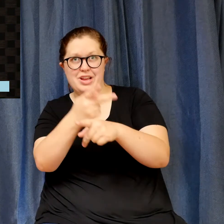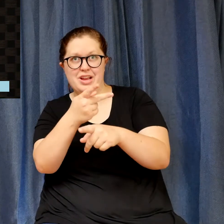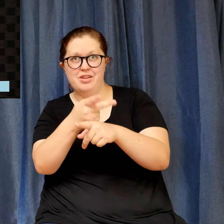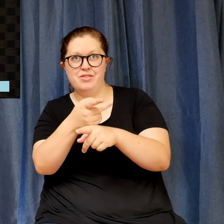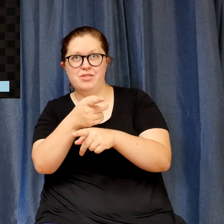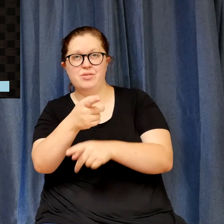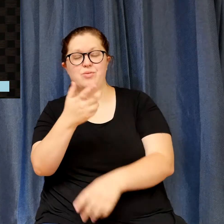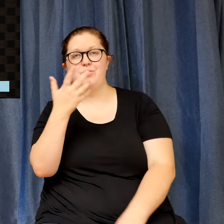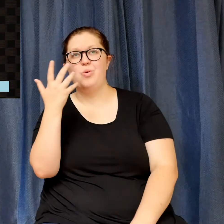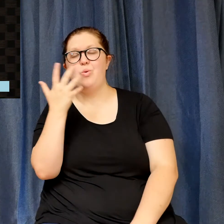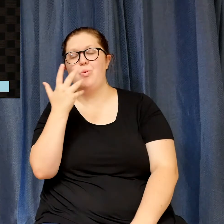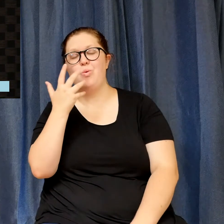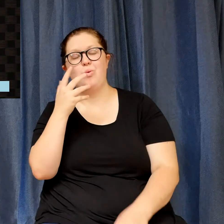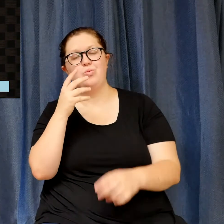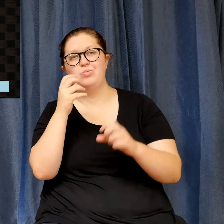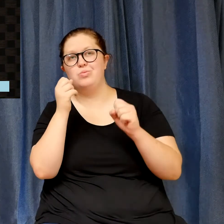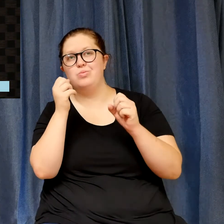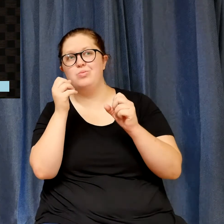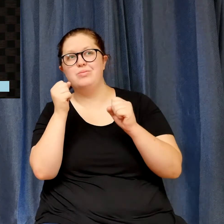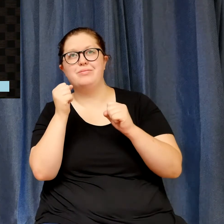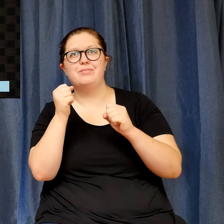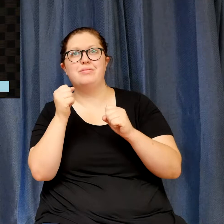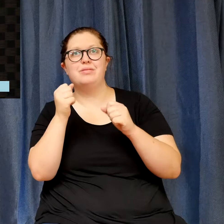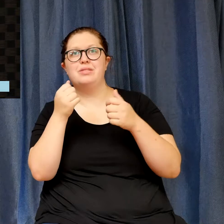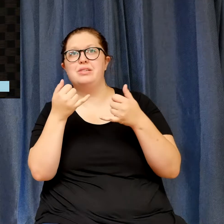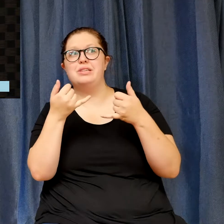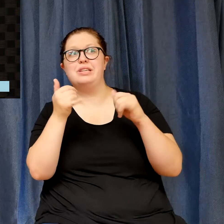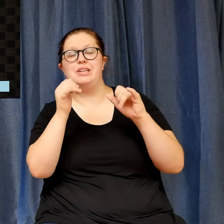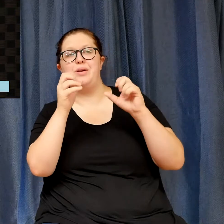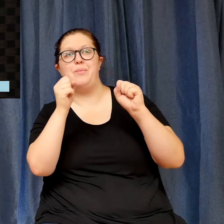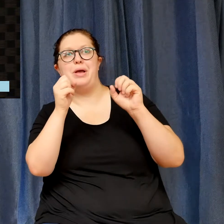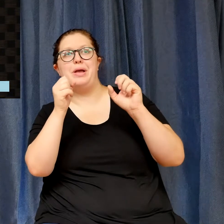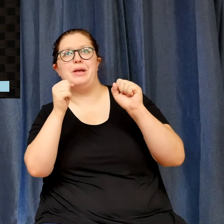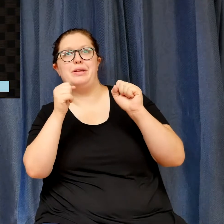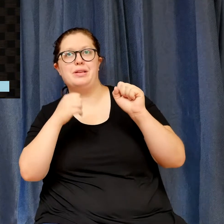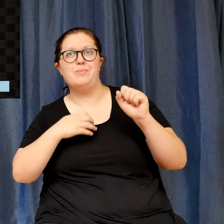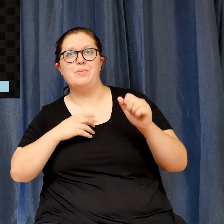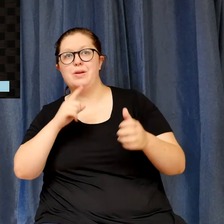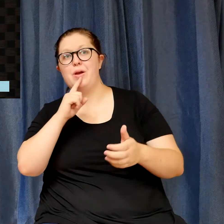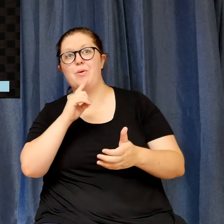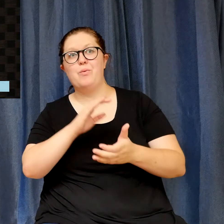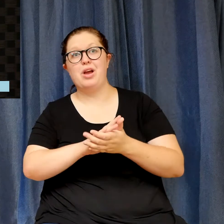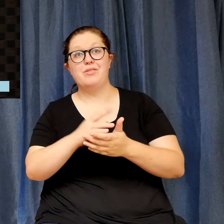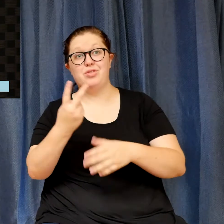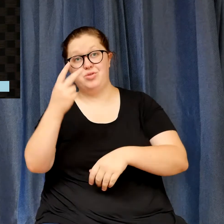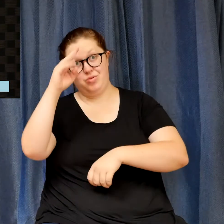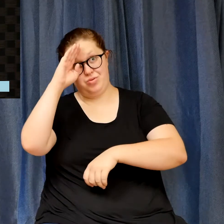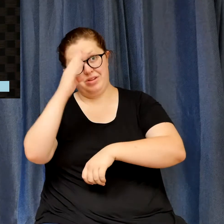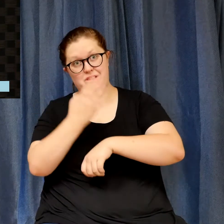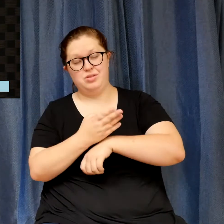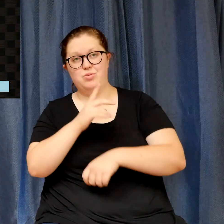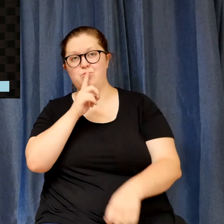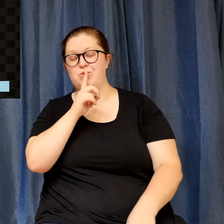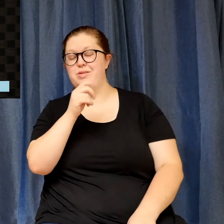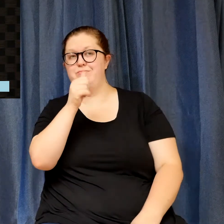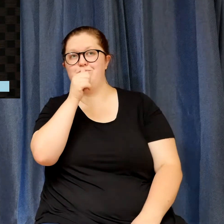angels. I mean, I'm still amazed how patient my wife and my two sons